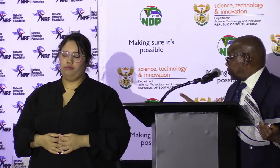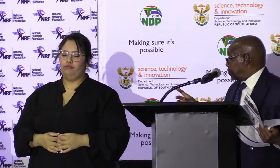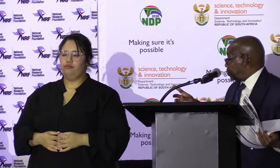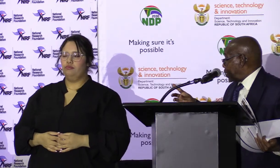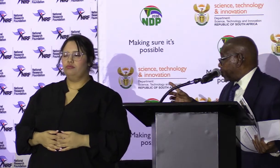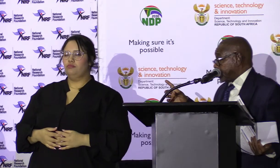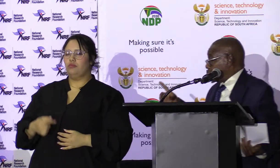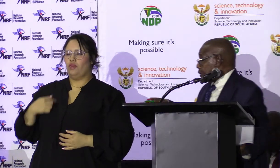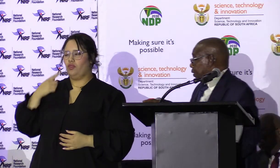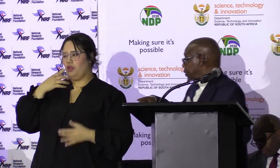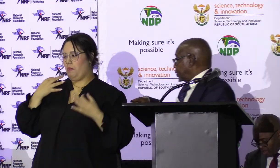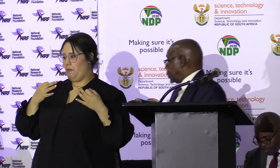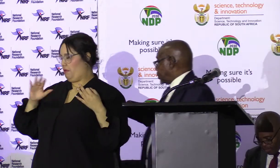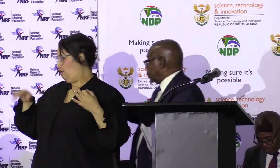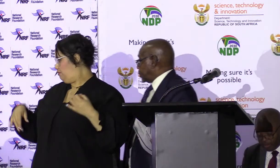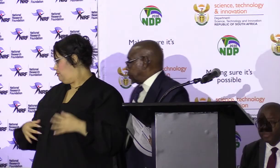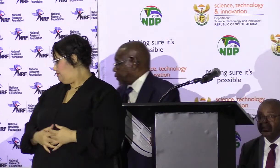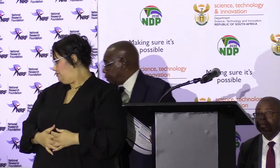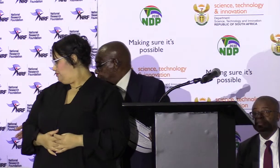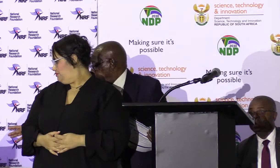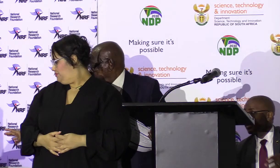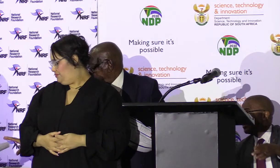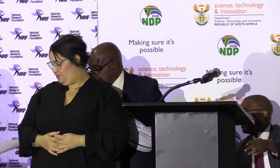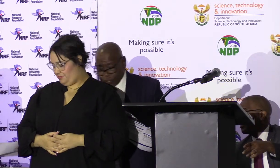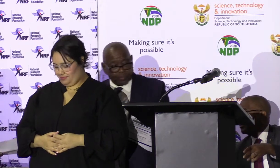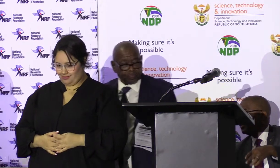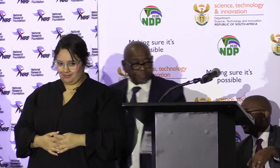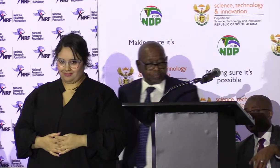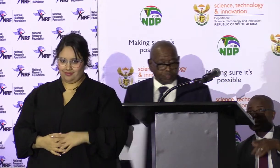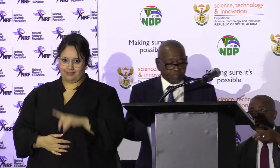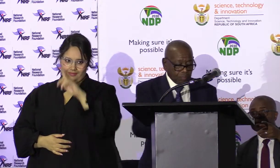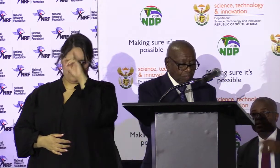I think I've left my paper there.